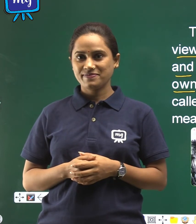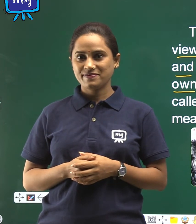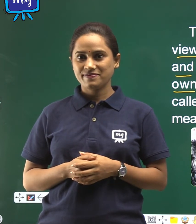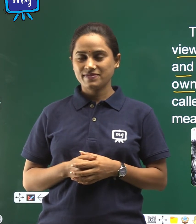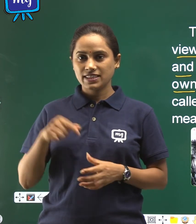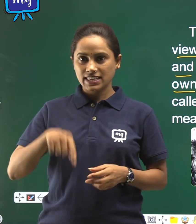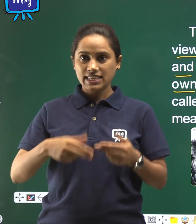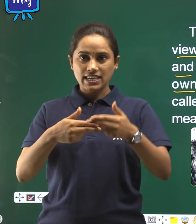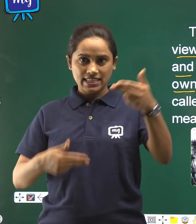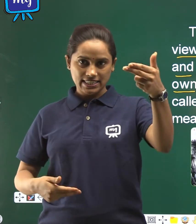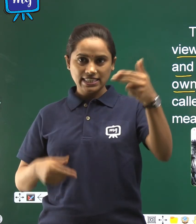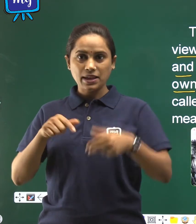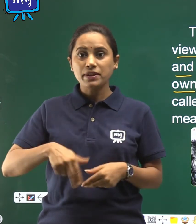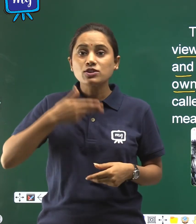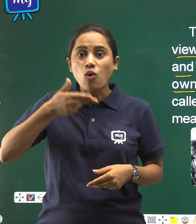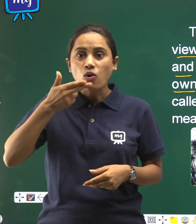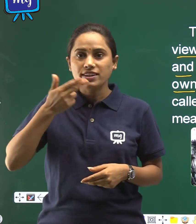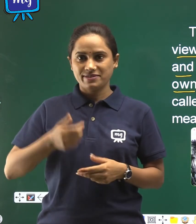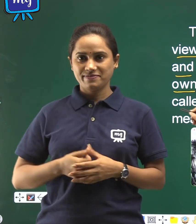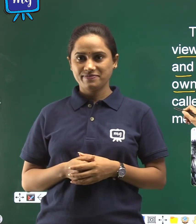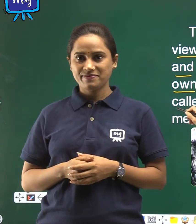This concept is called